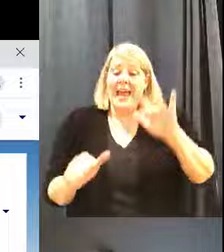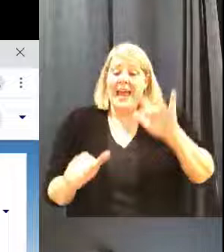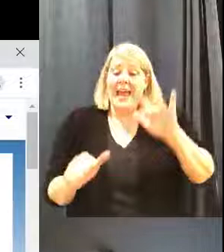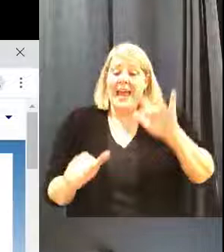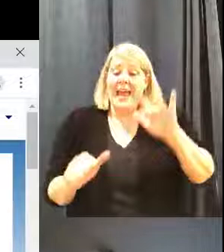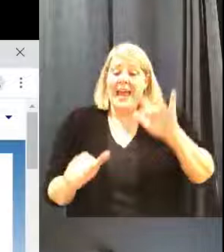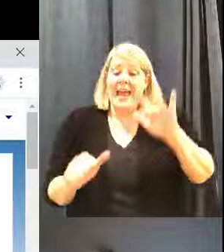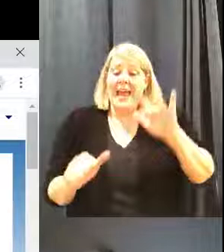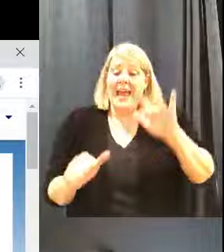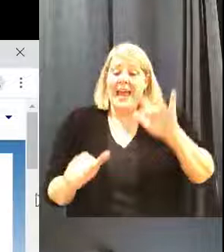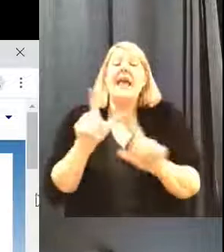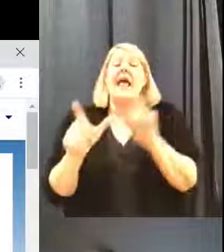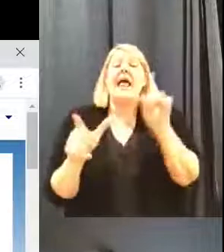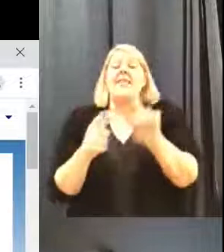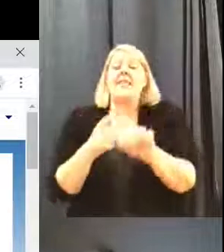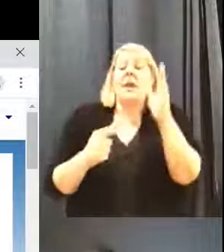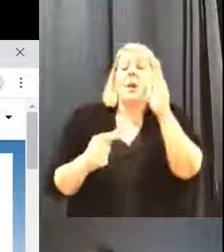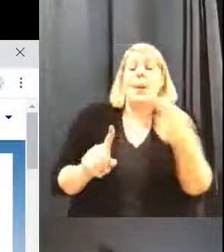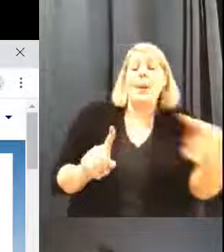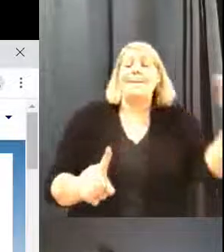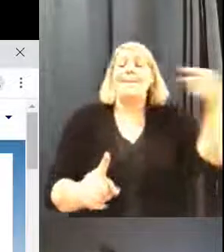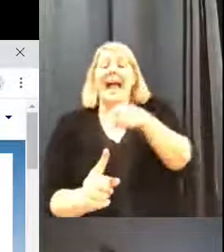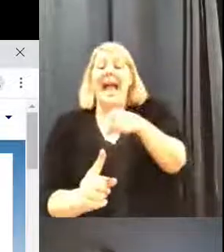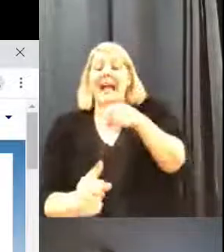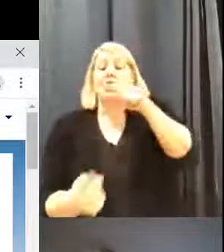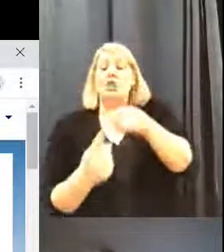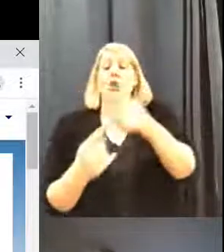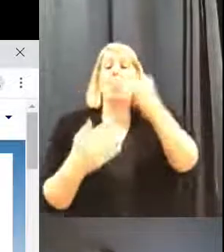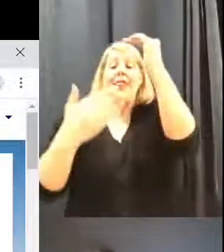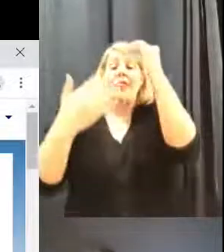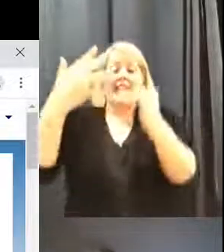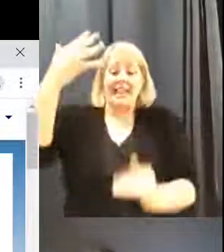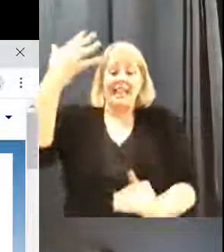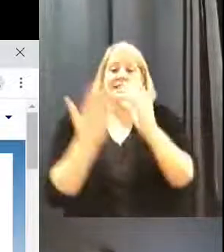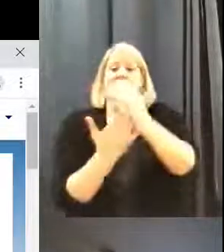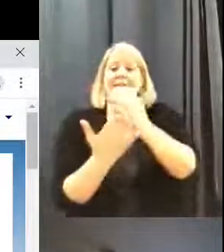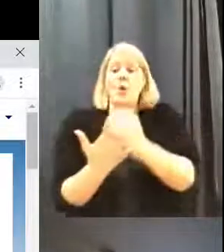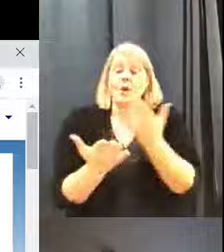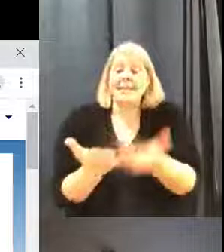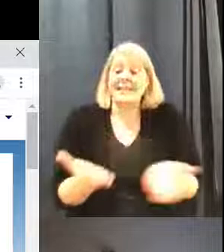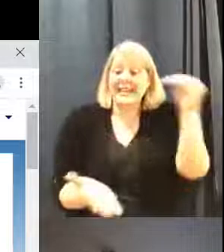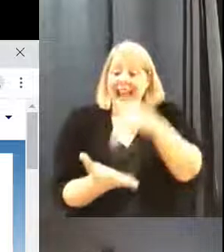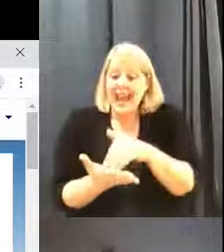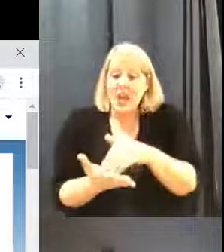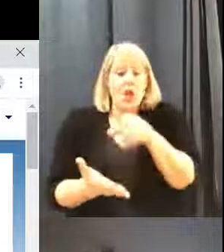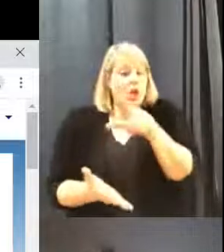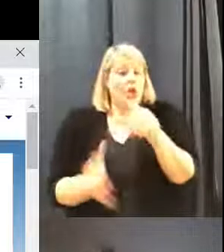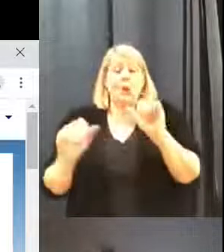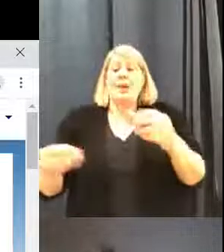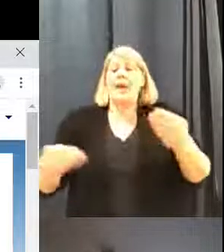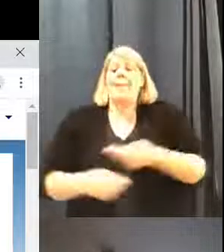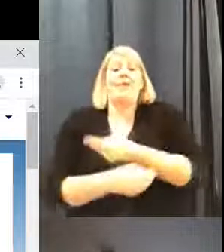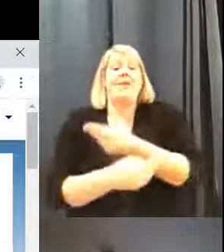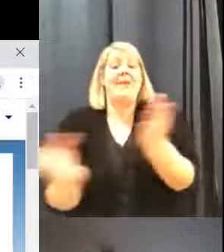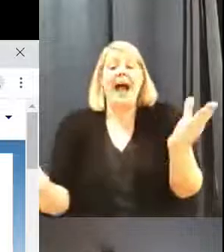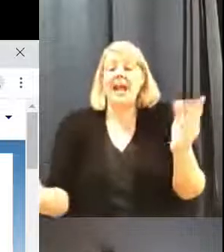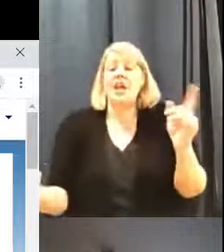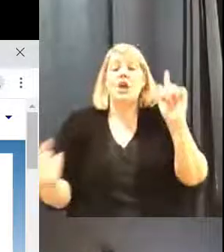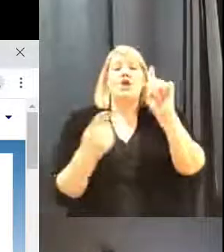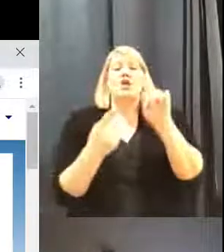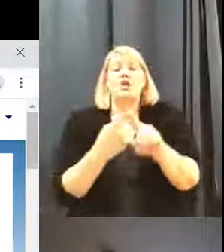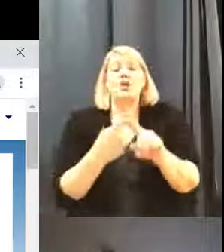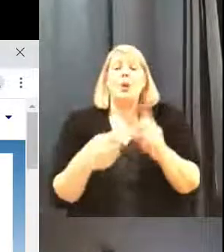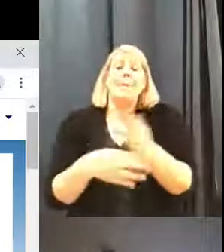take you back to the list of courses. So you're going to be able to provide these courses to between 2 to 4 staff